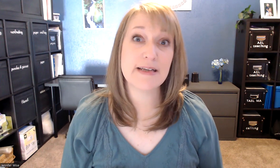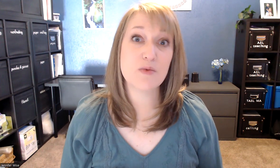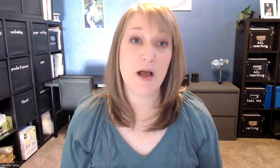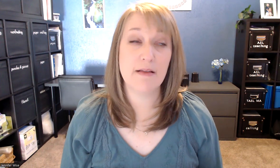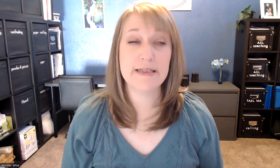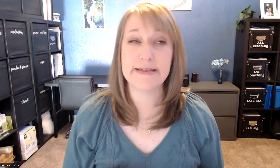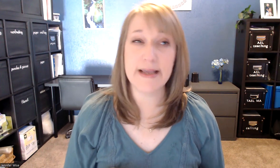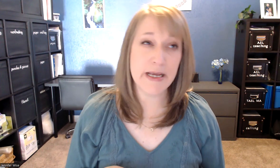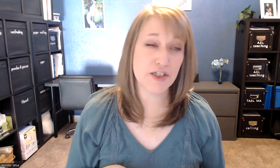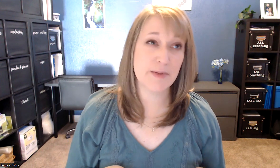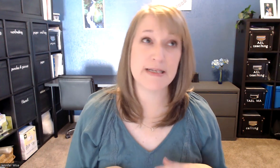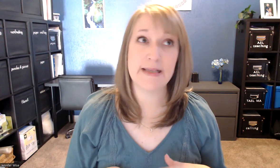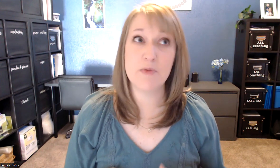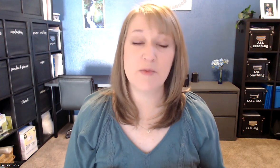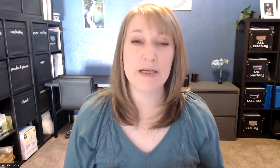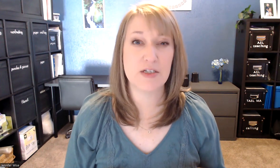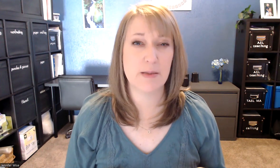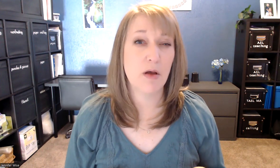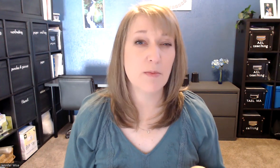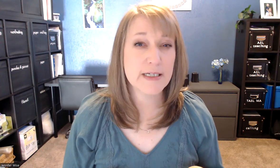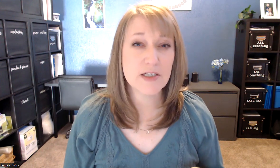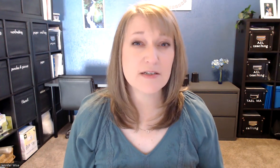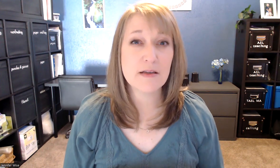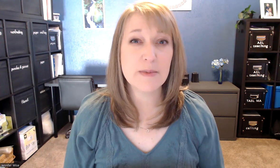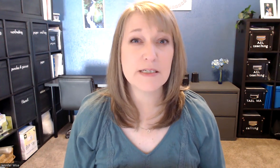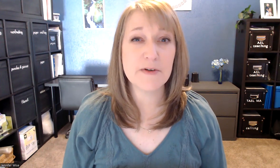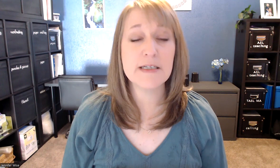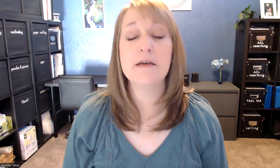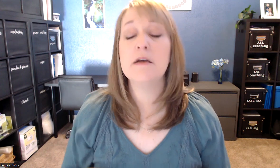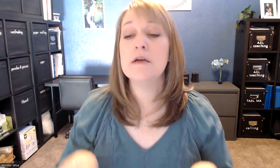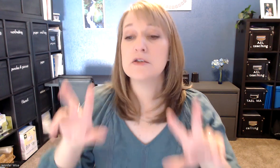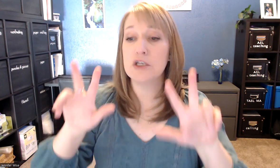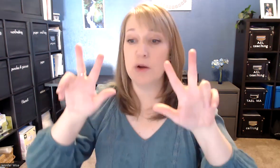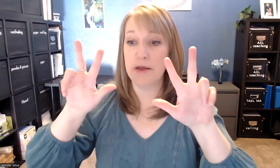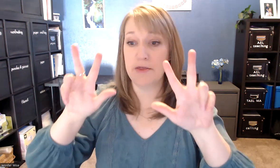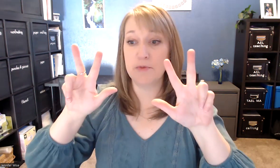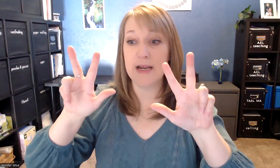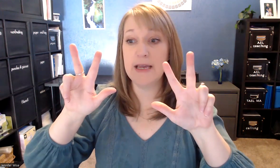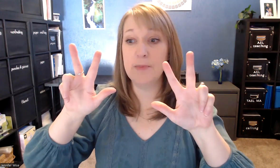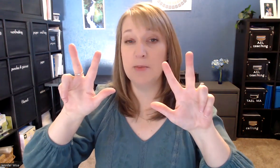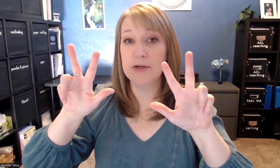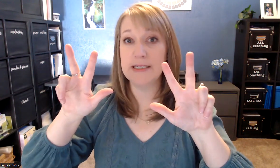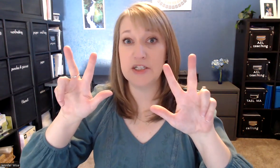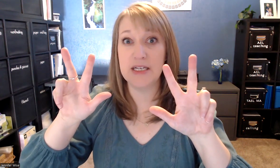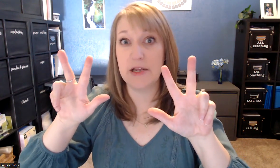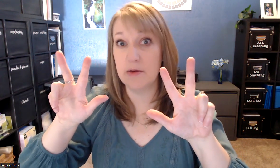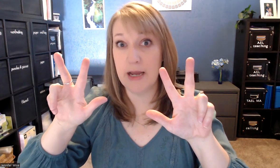as well. It's the same hand shape and the same movement. It's just the palm orientation is a little bit different. So you want a 3 palm orientation either